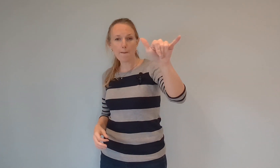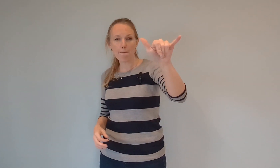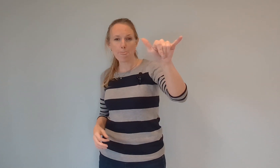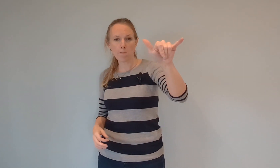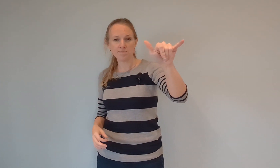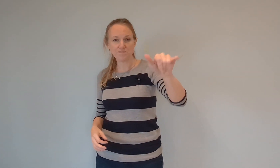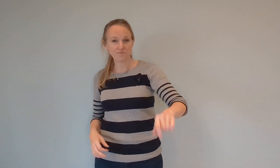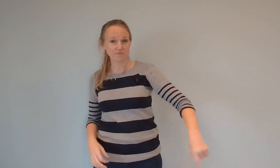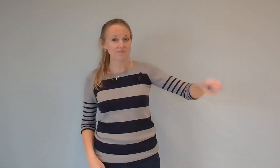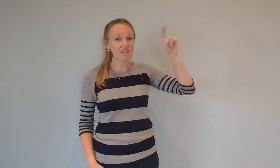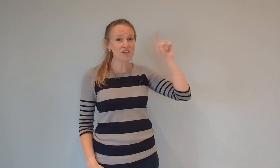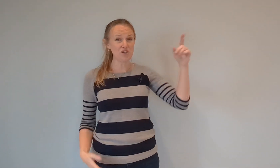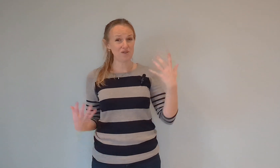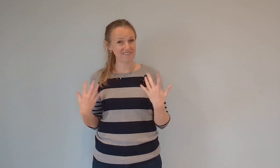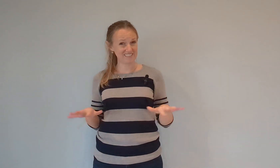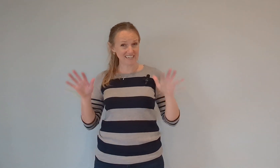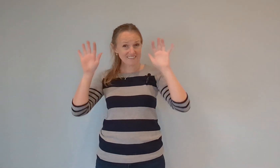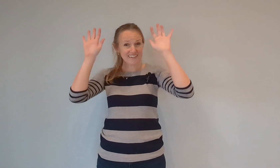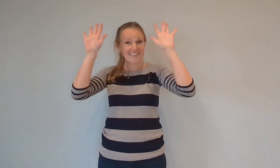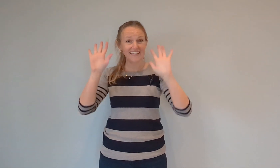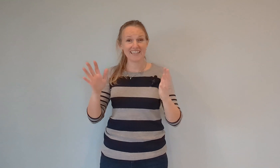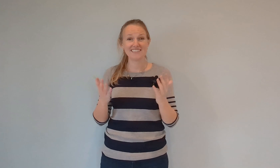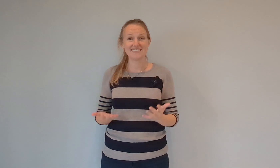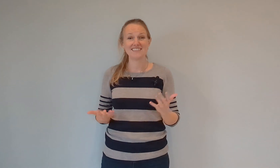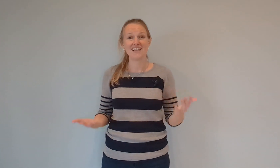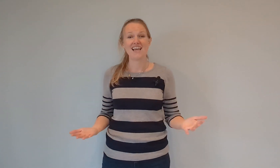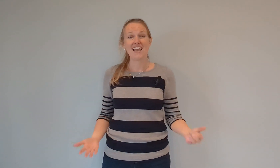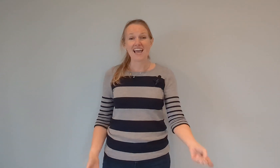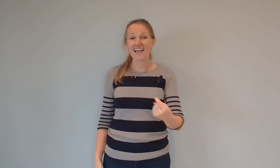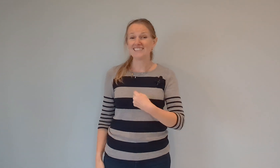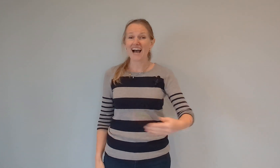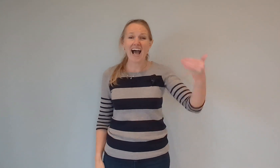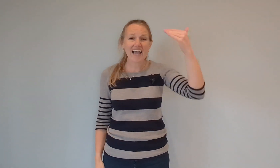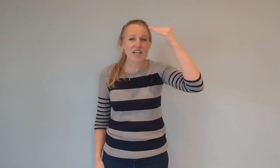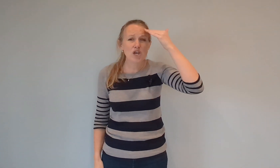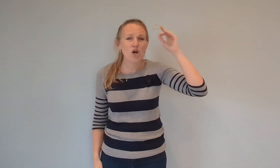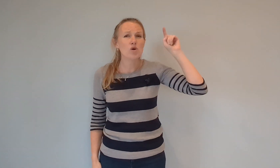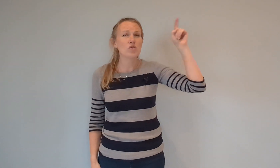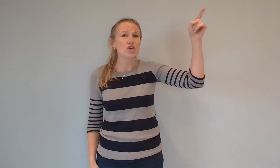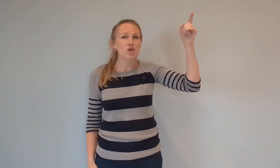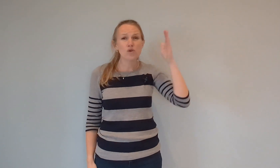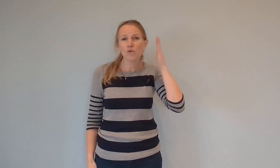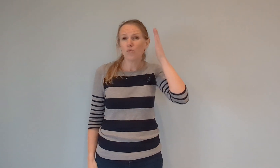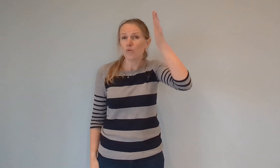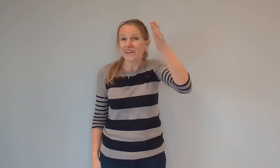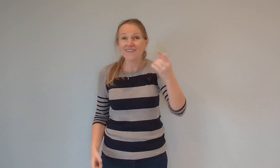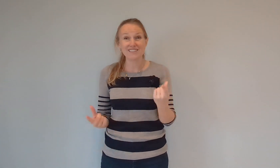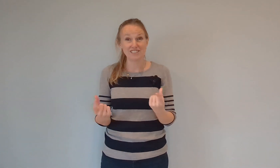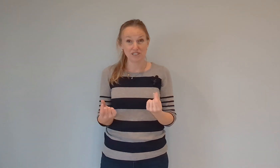forevermore. You have done great things, and I know you will do